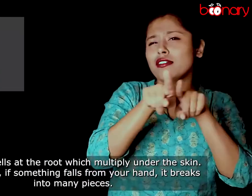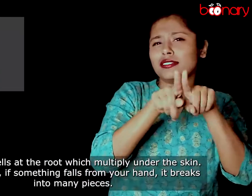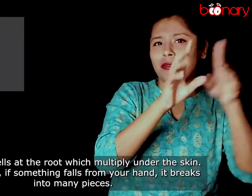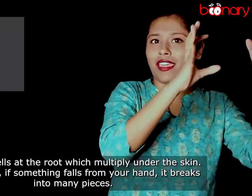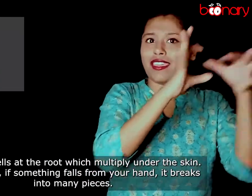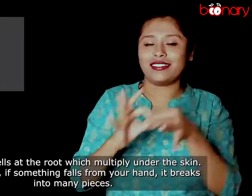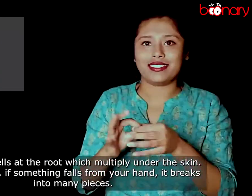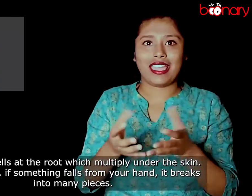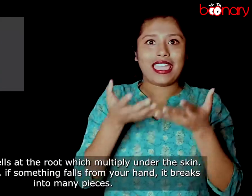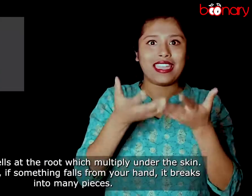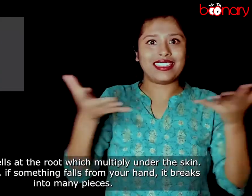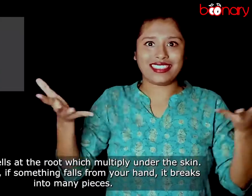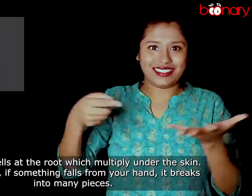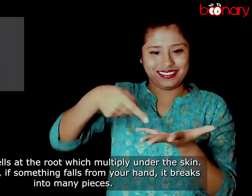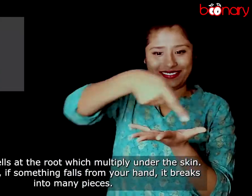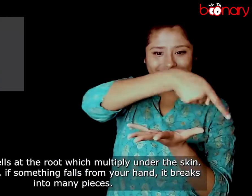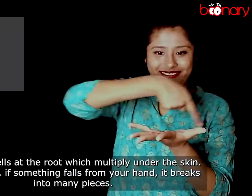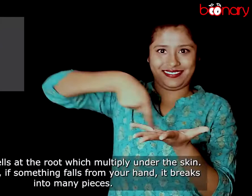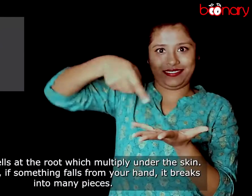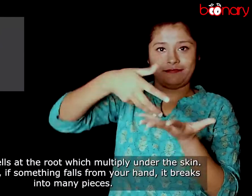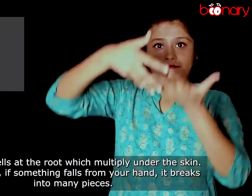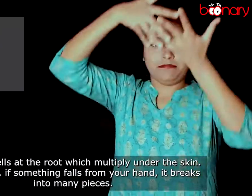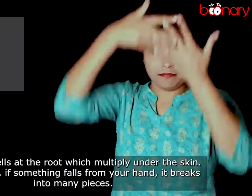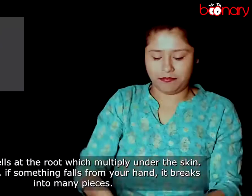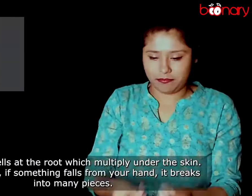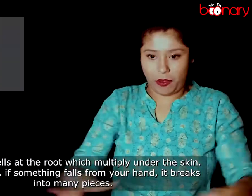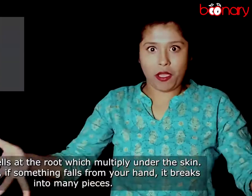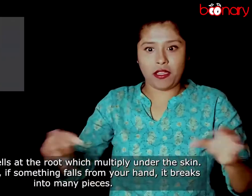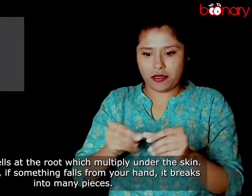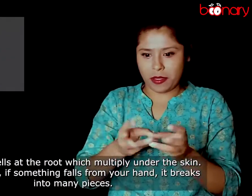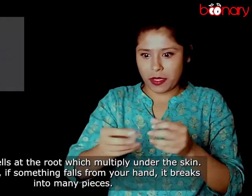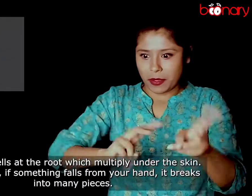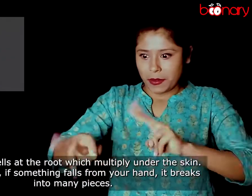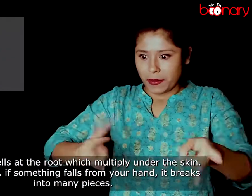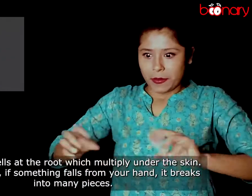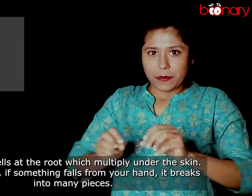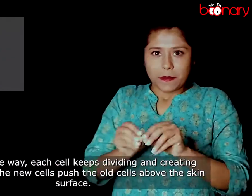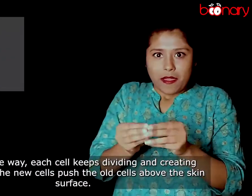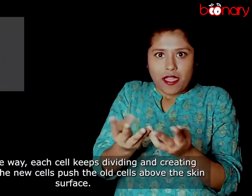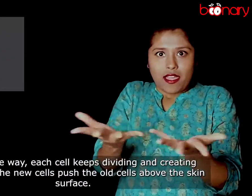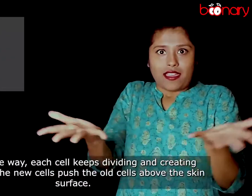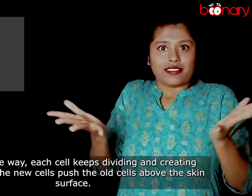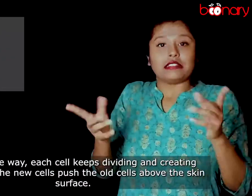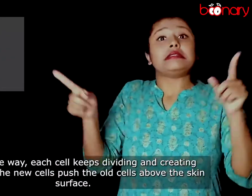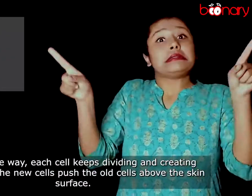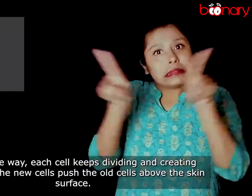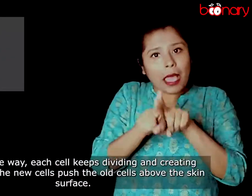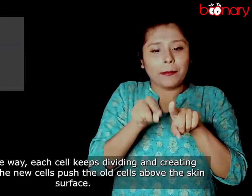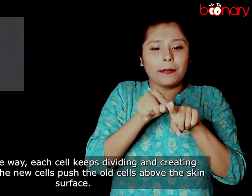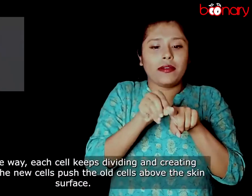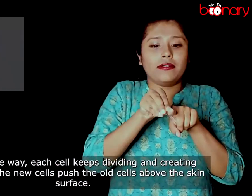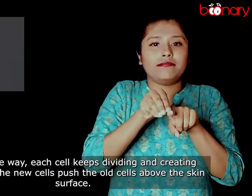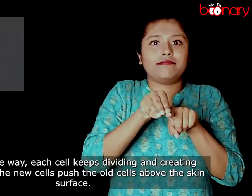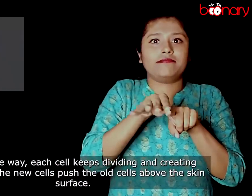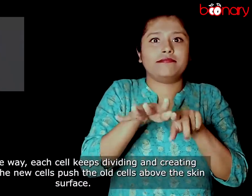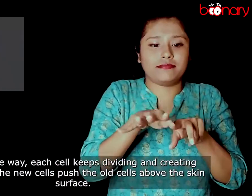if something falls from your hand, it breaks into many pieces. In the same way, each cell